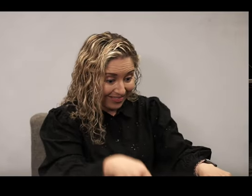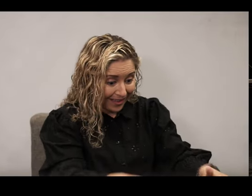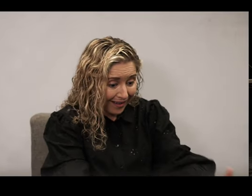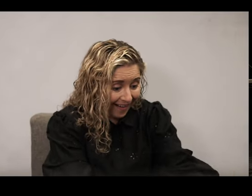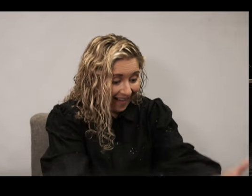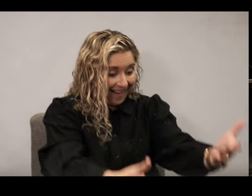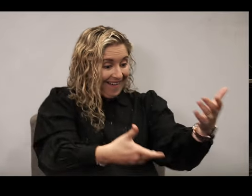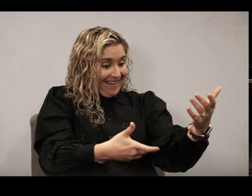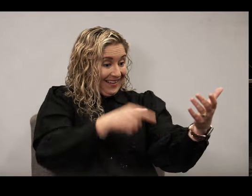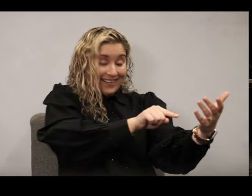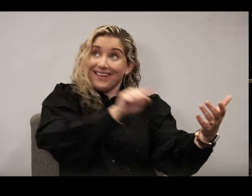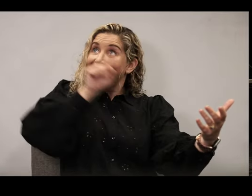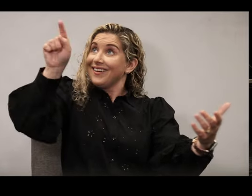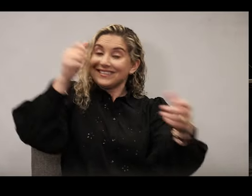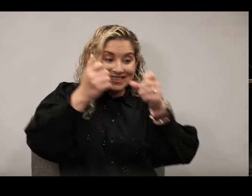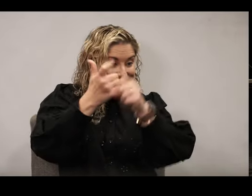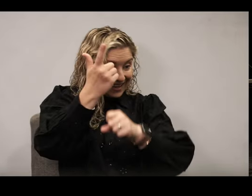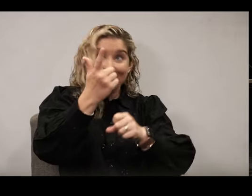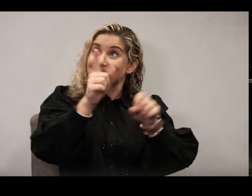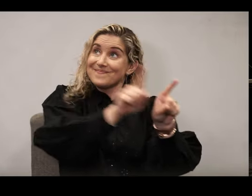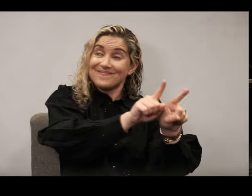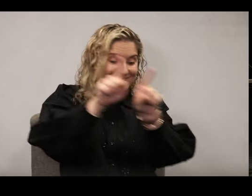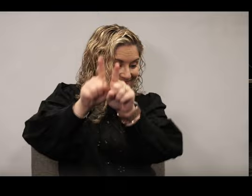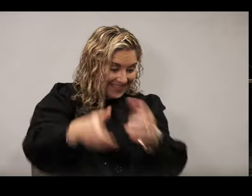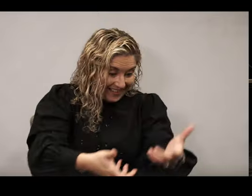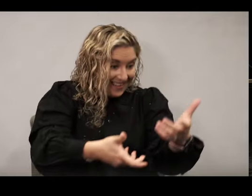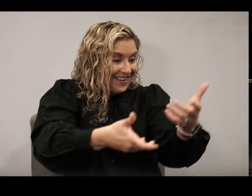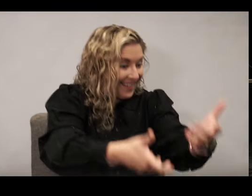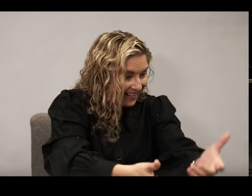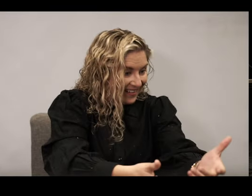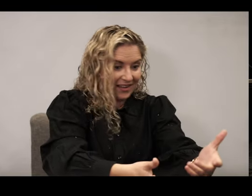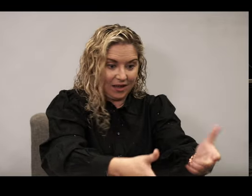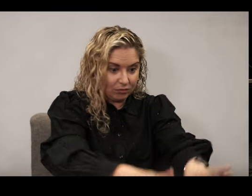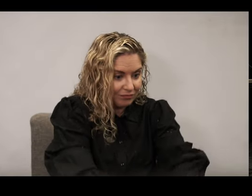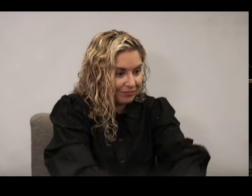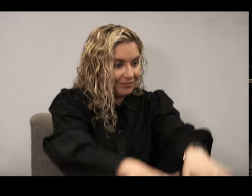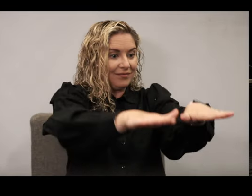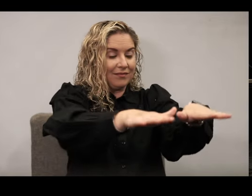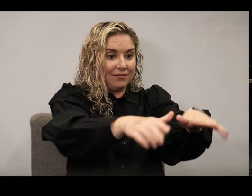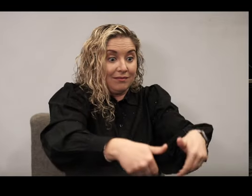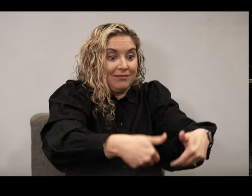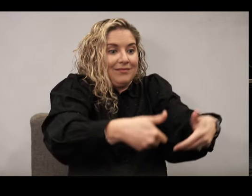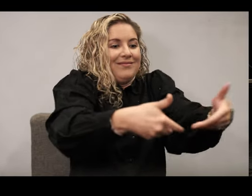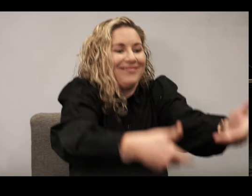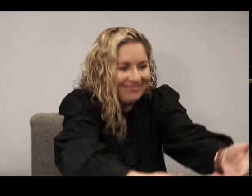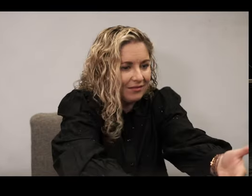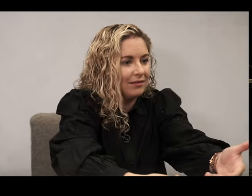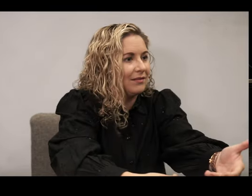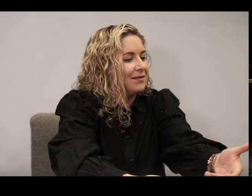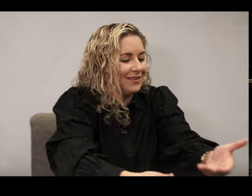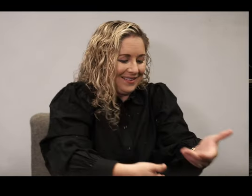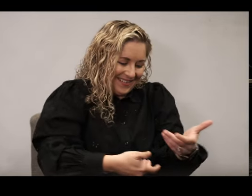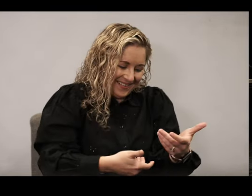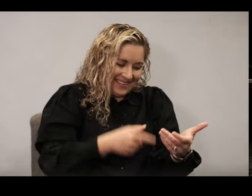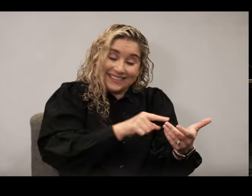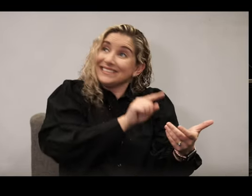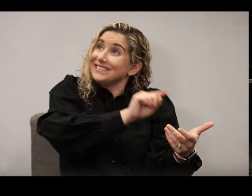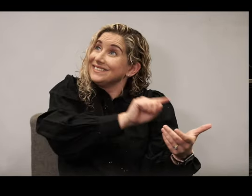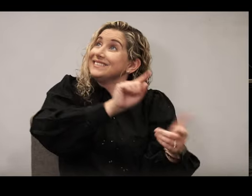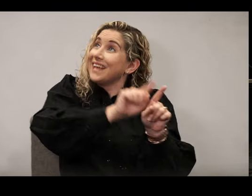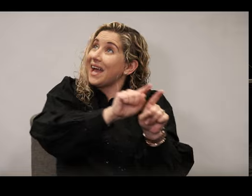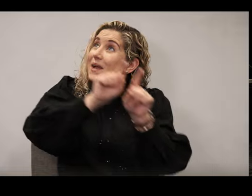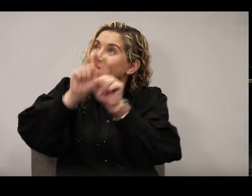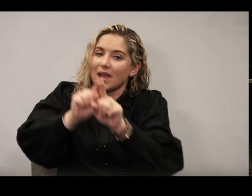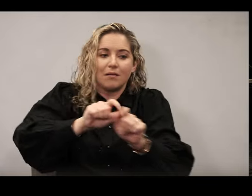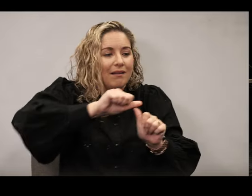multiplies and multiplies and multiplies and is everywhere across the face of the earth, displaying the glory of God's loving goodness